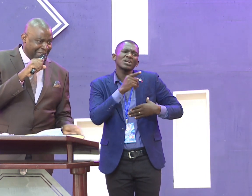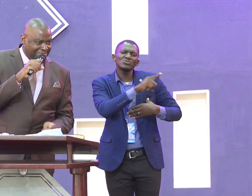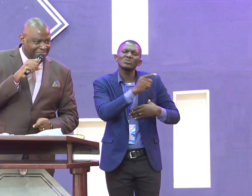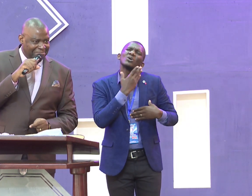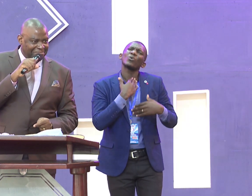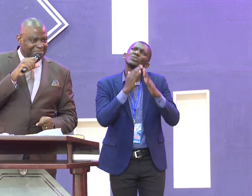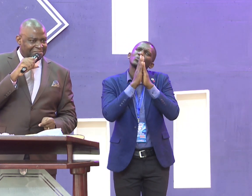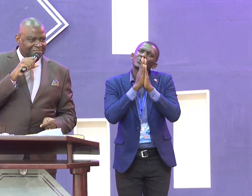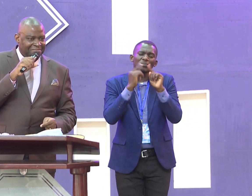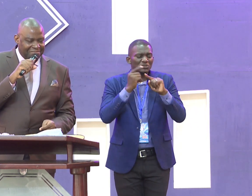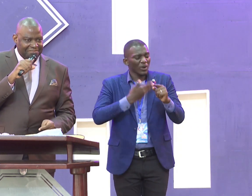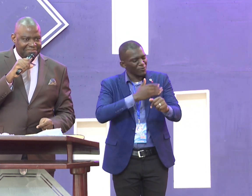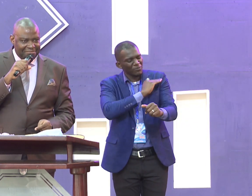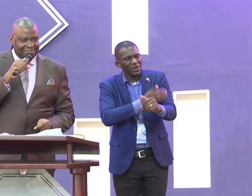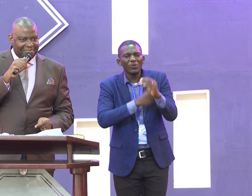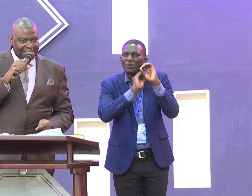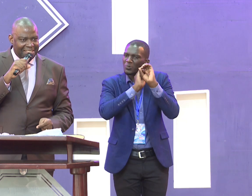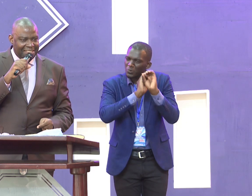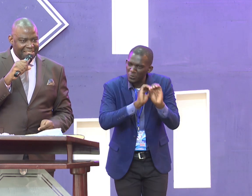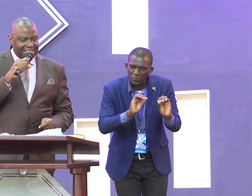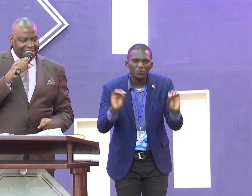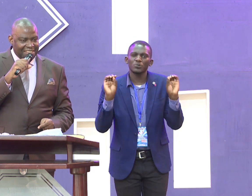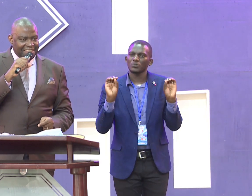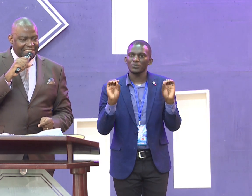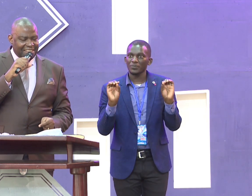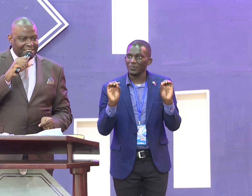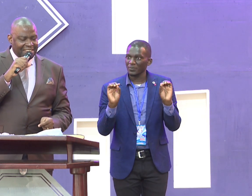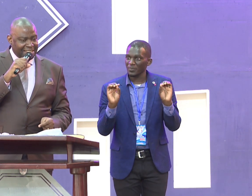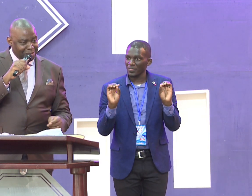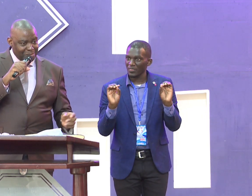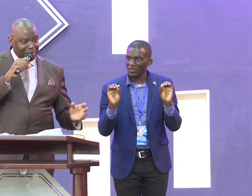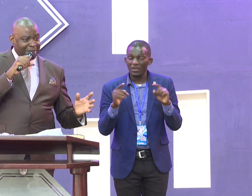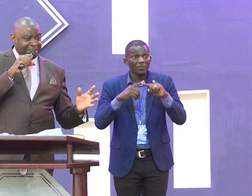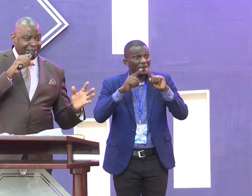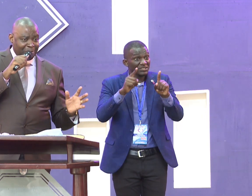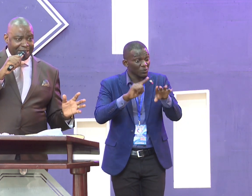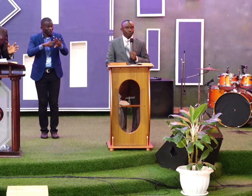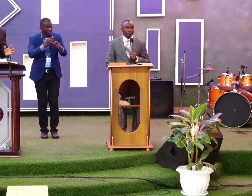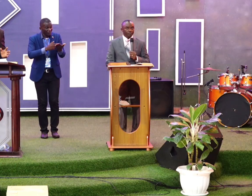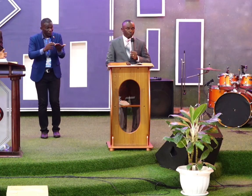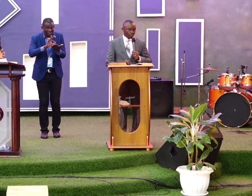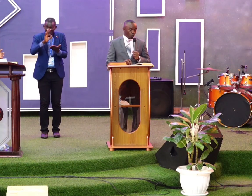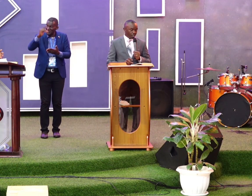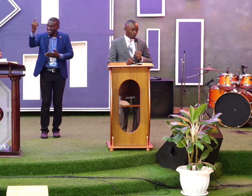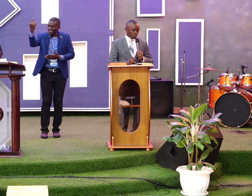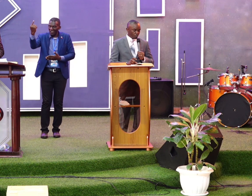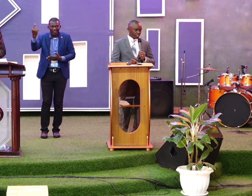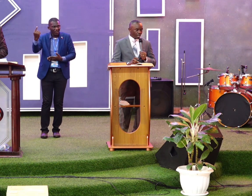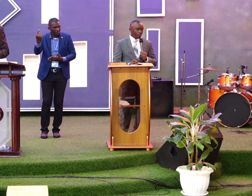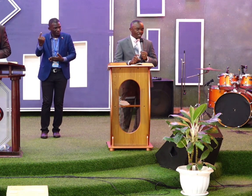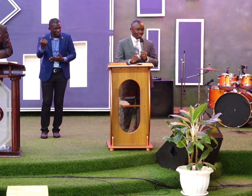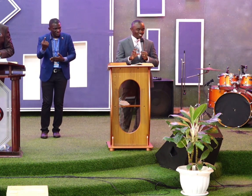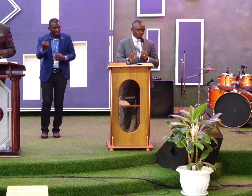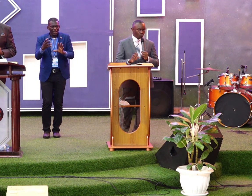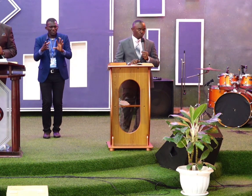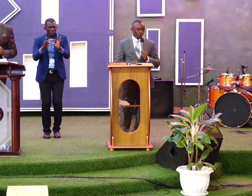Because there are times when the inner man wants to pray and has no energy to pray. But when the Holy Spirit